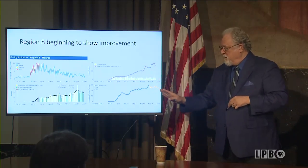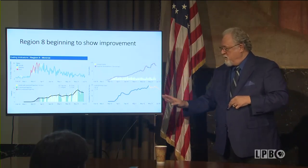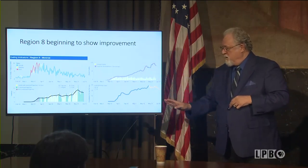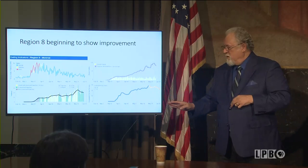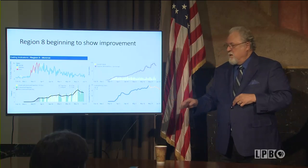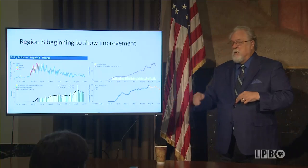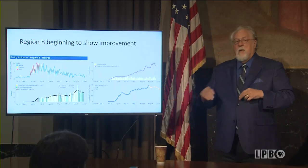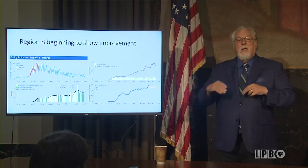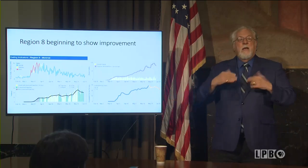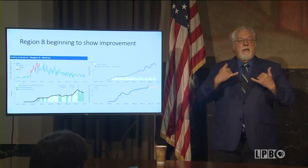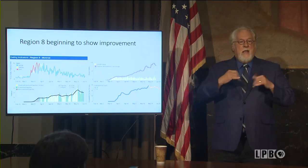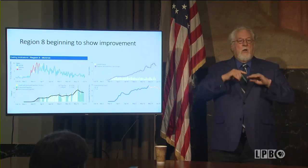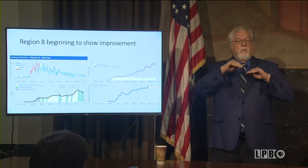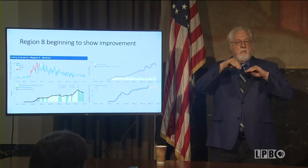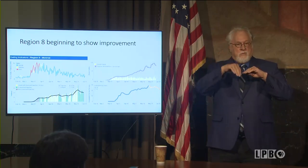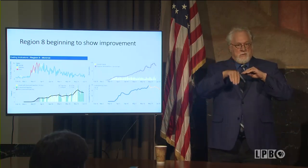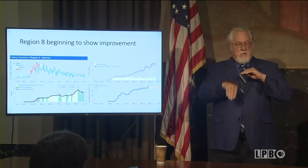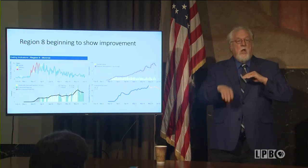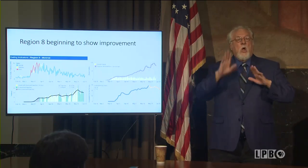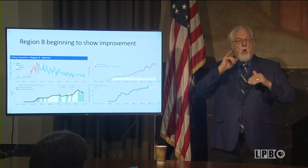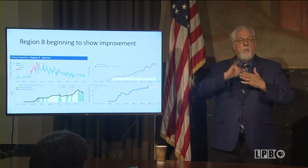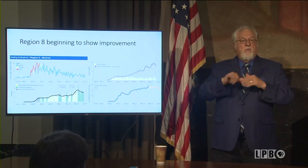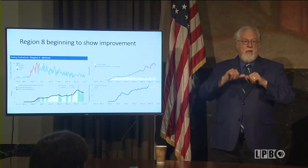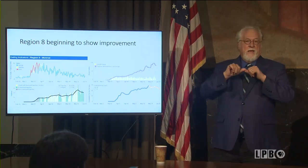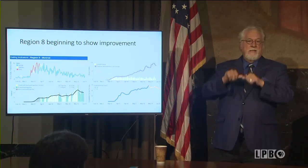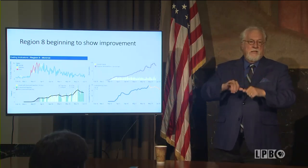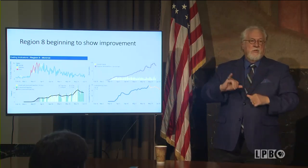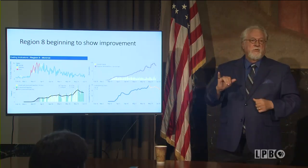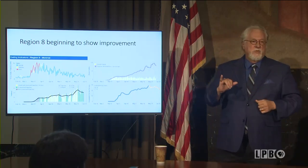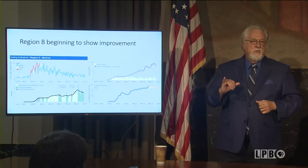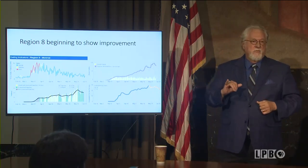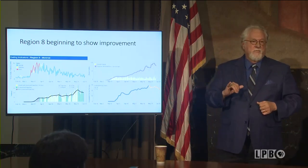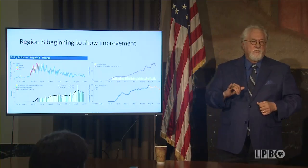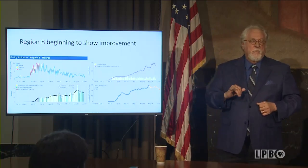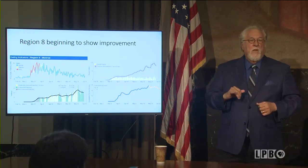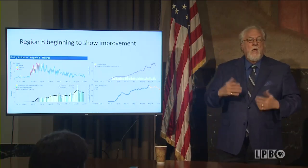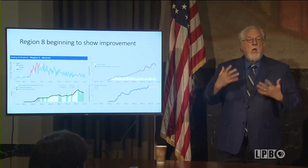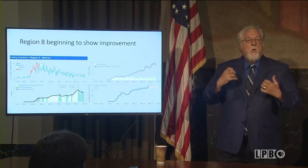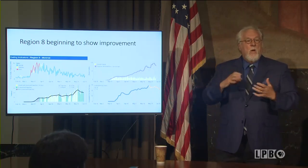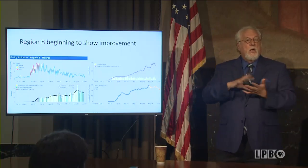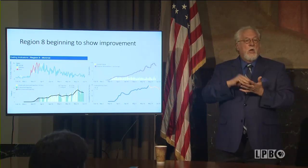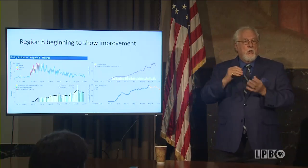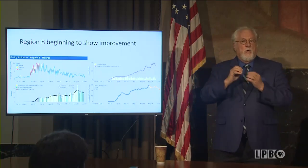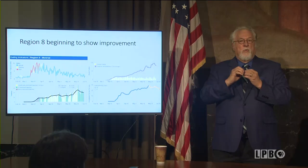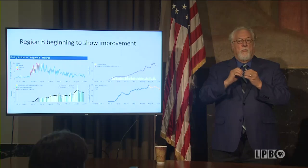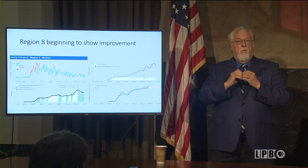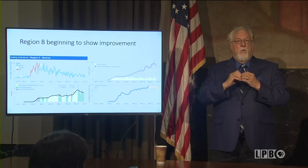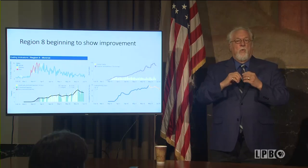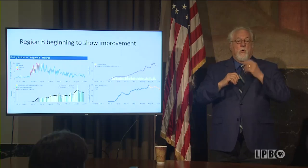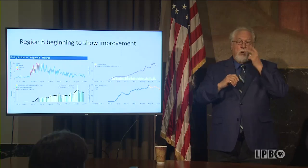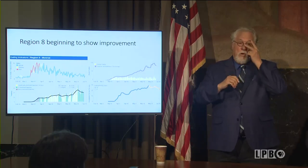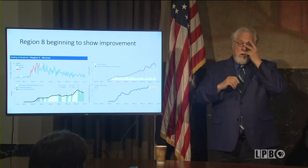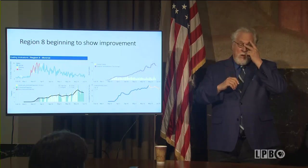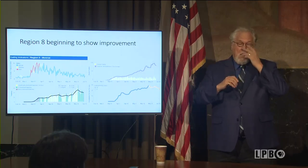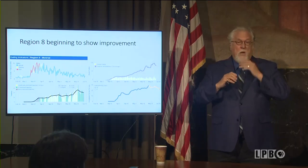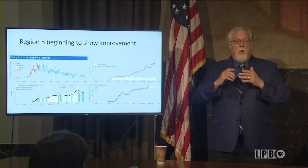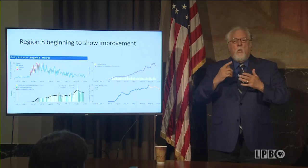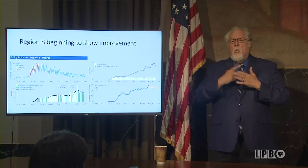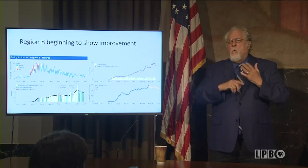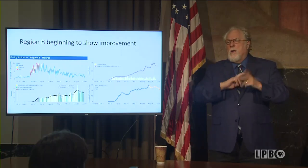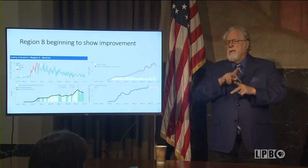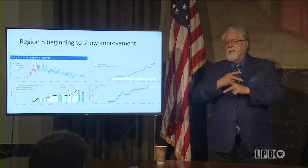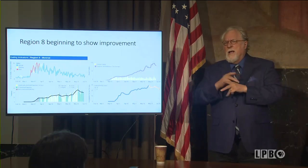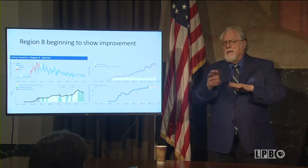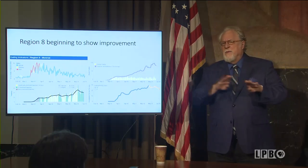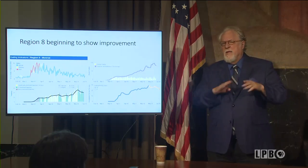plateauing, now there's a dip down, and we hope that continues as well. Again, we want to learn more about the kinds of behaviors that are going